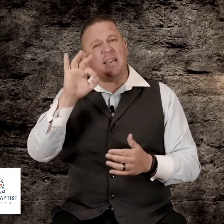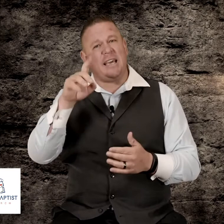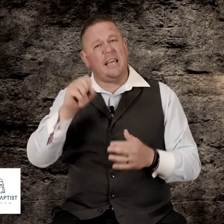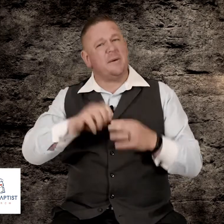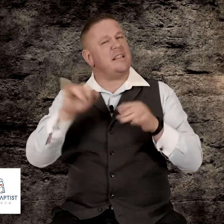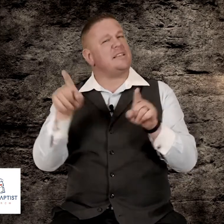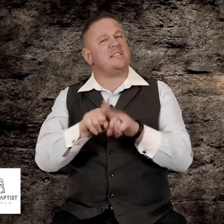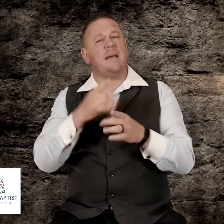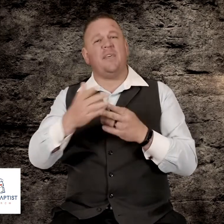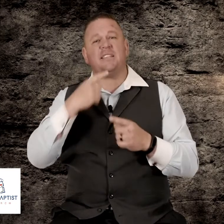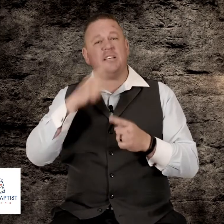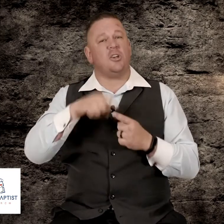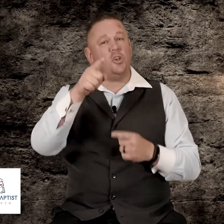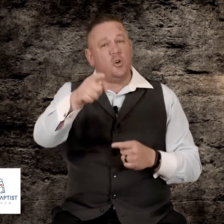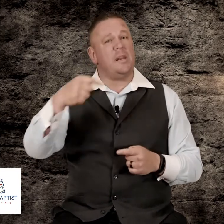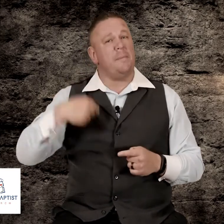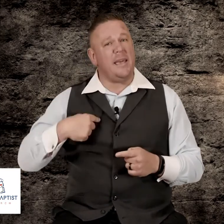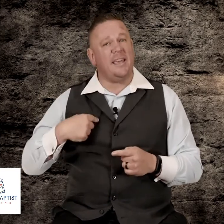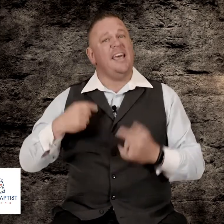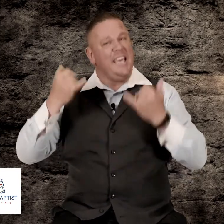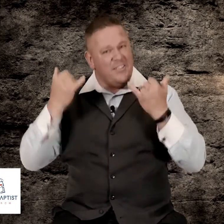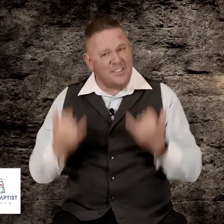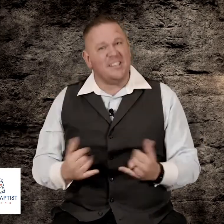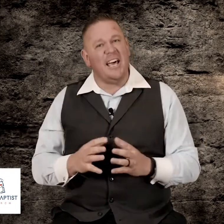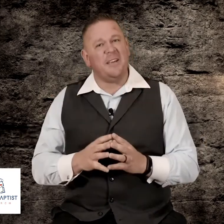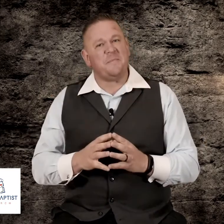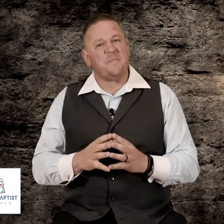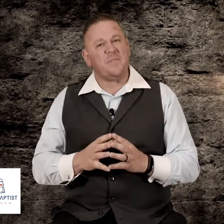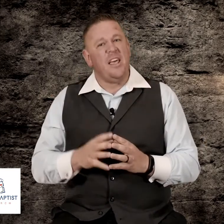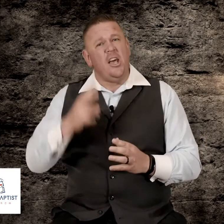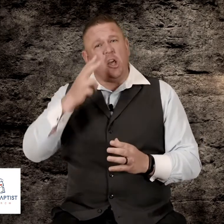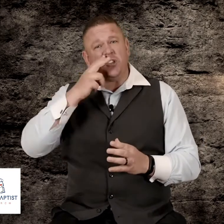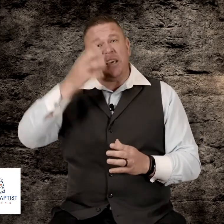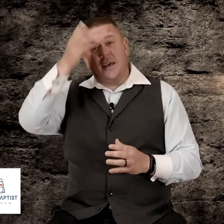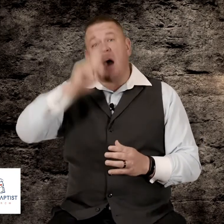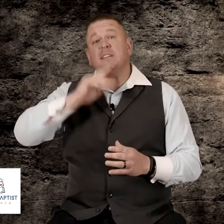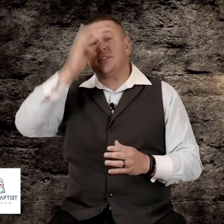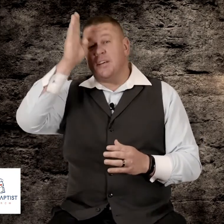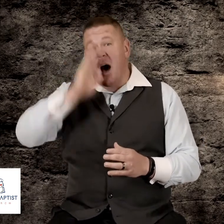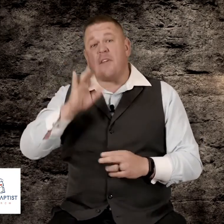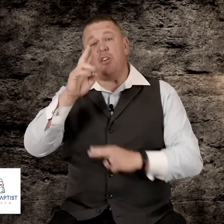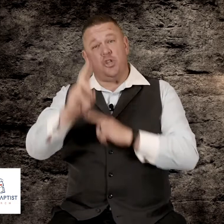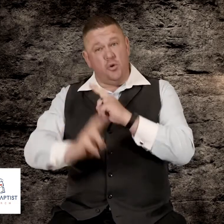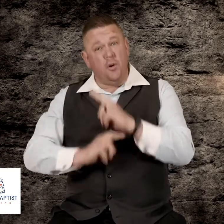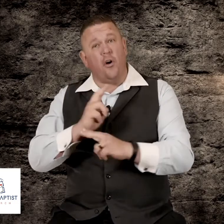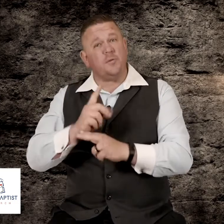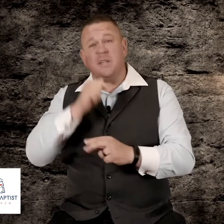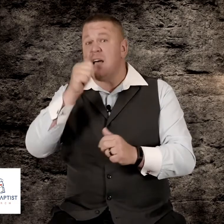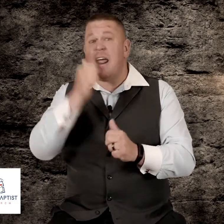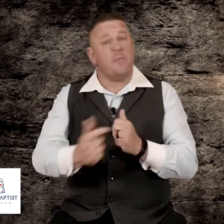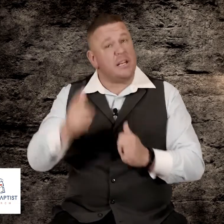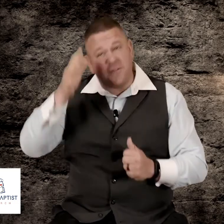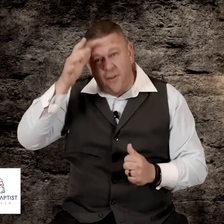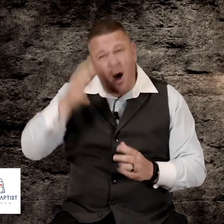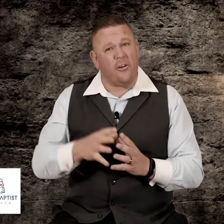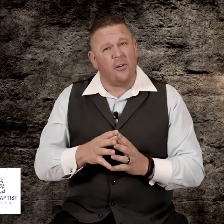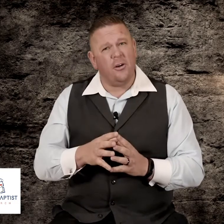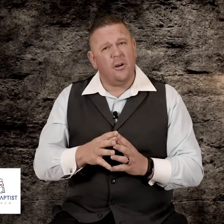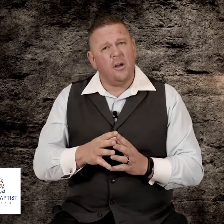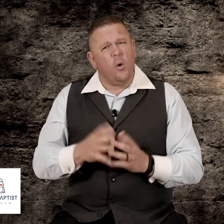Nicodemus, and that's the same thing he says to you and to me, even today. You see, God is God of this universe, but he's not everybody's father. What